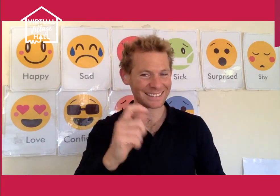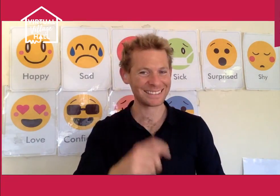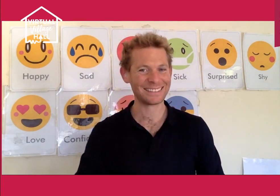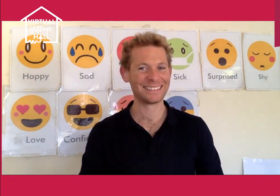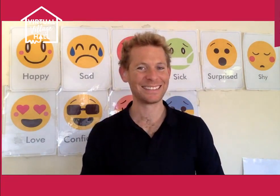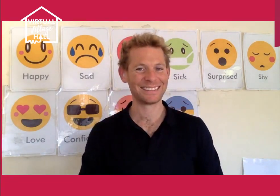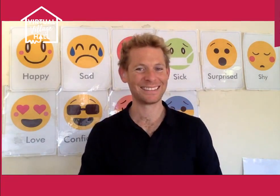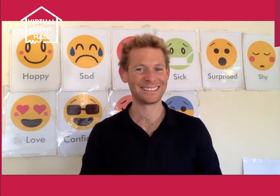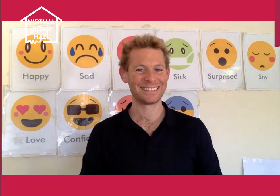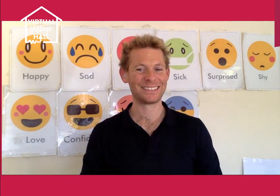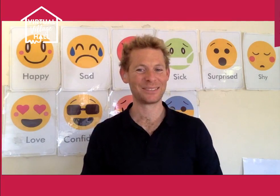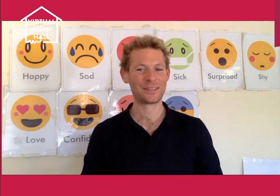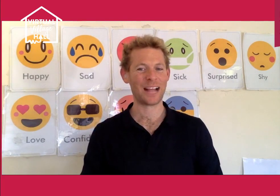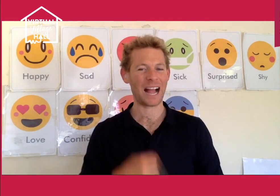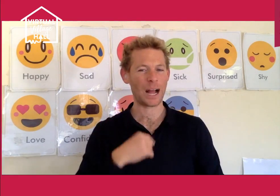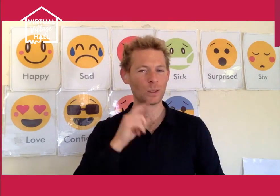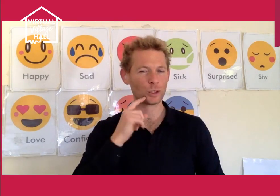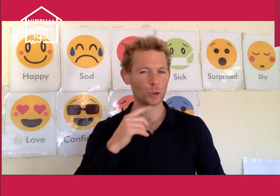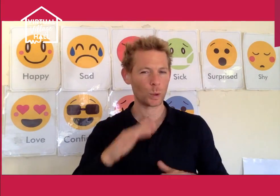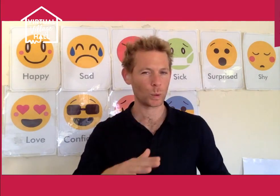And number 10